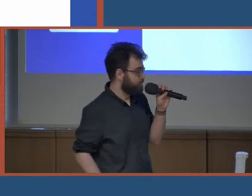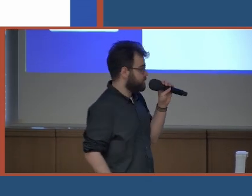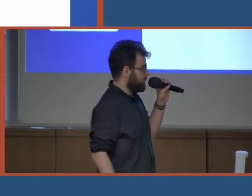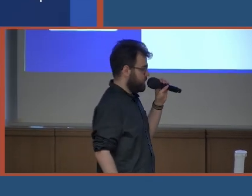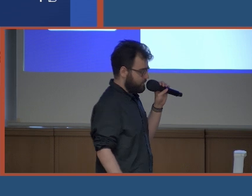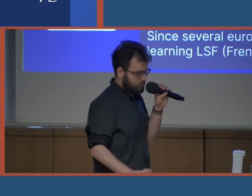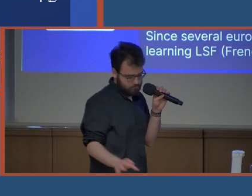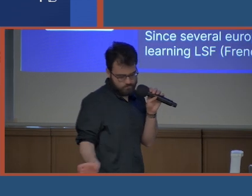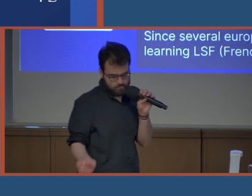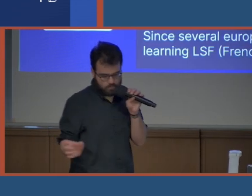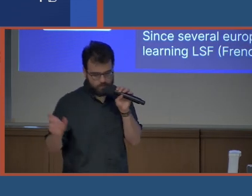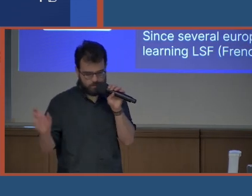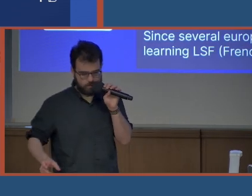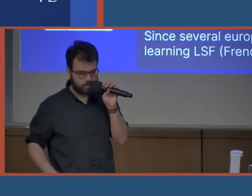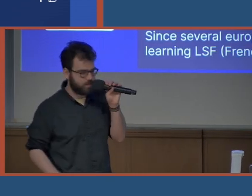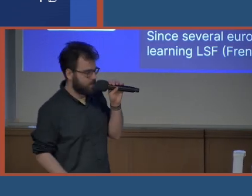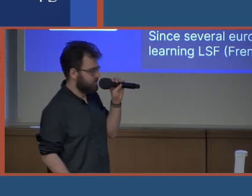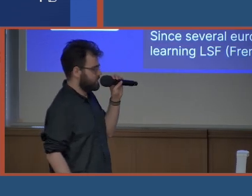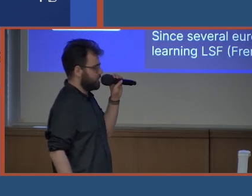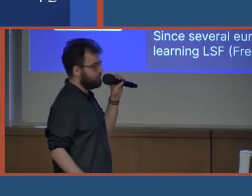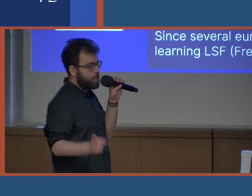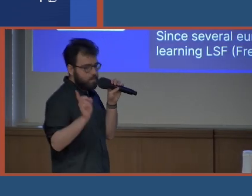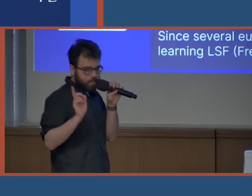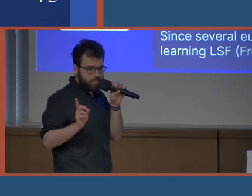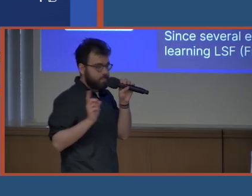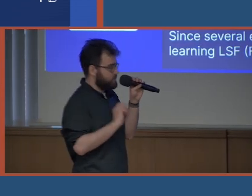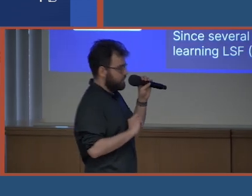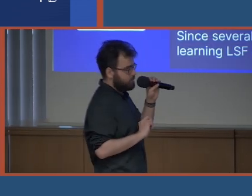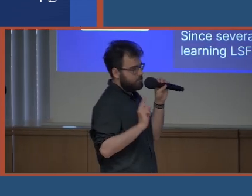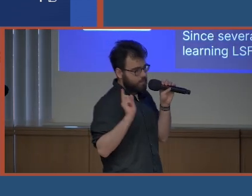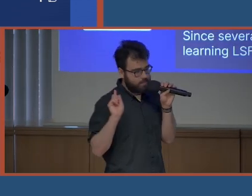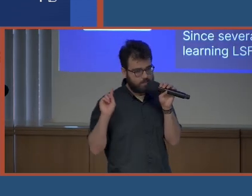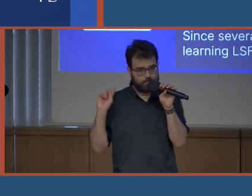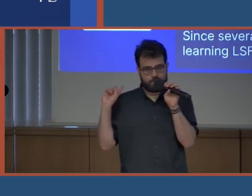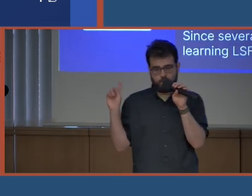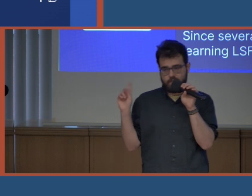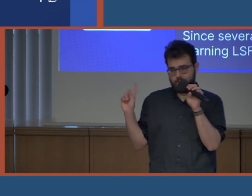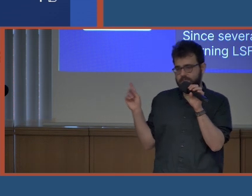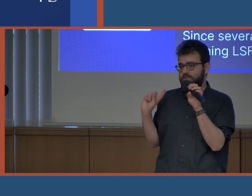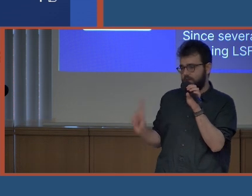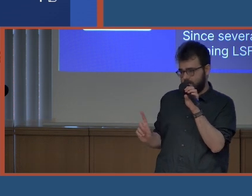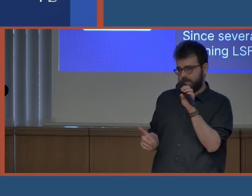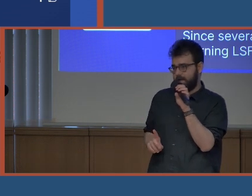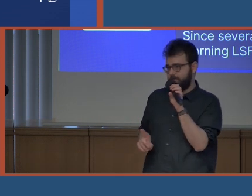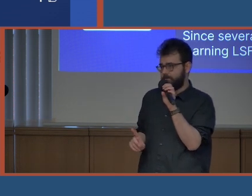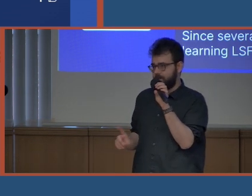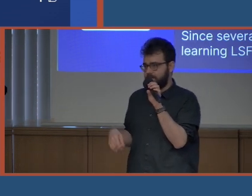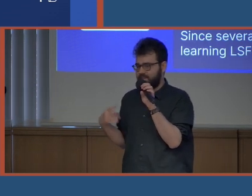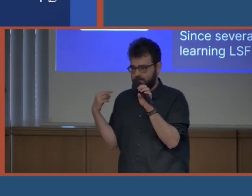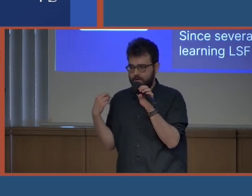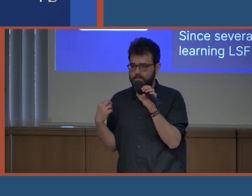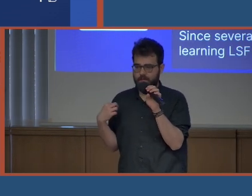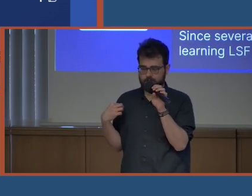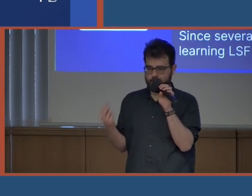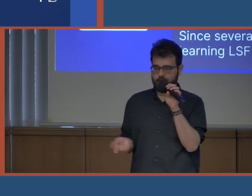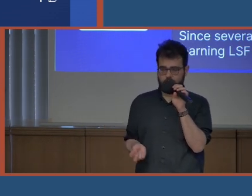pragmatics than the syntax itself. But it does not mean that spoken languages do not have